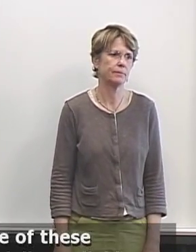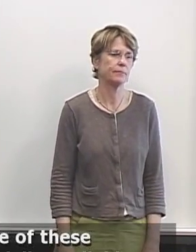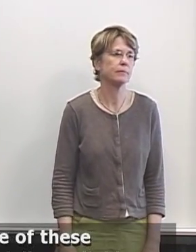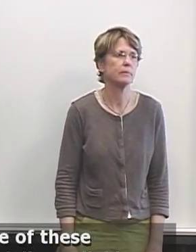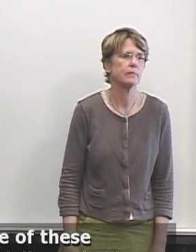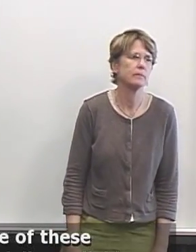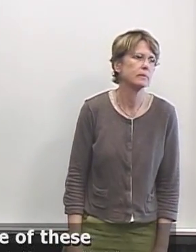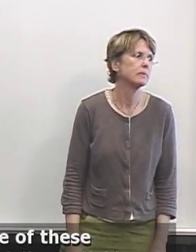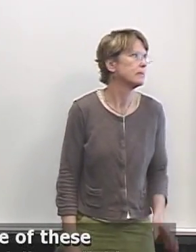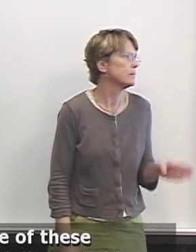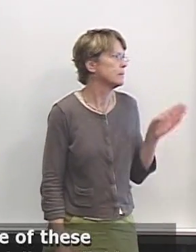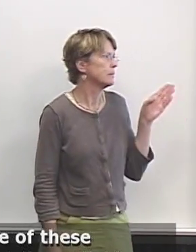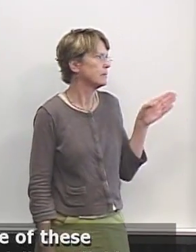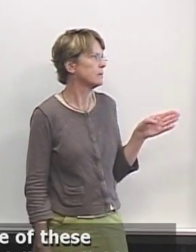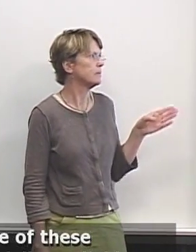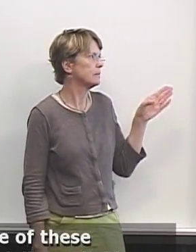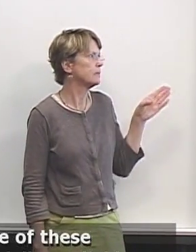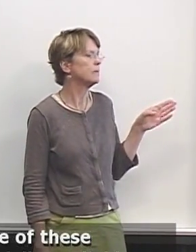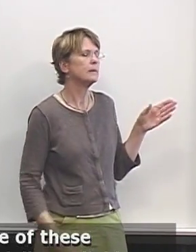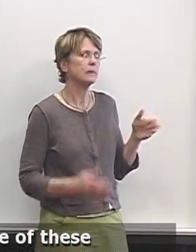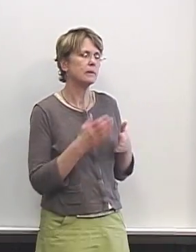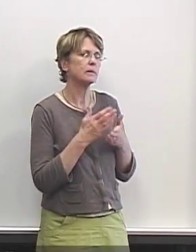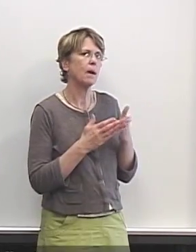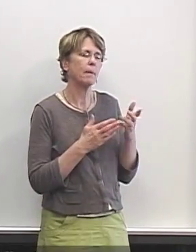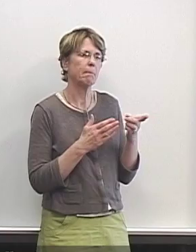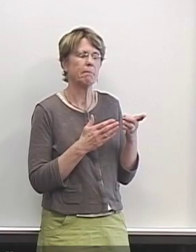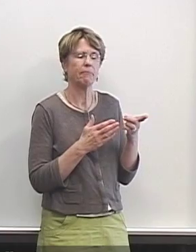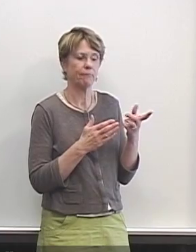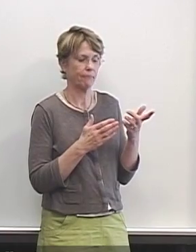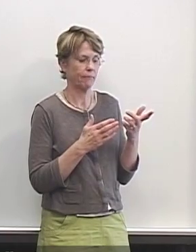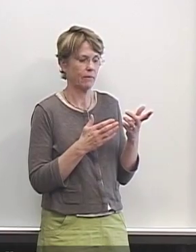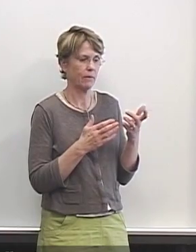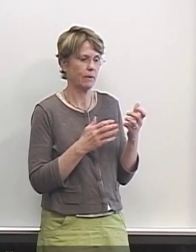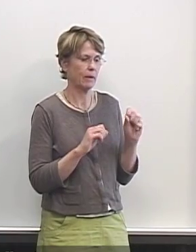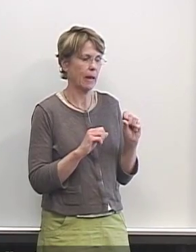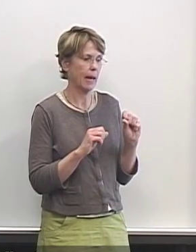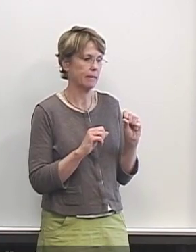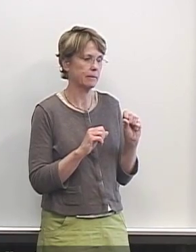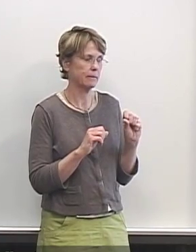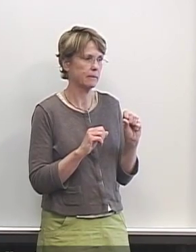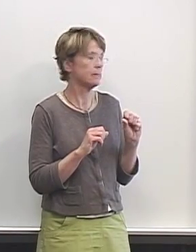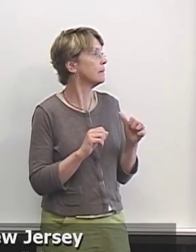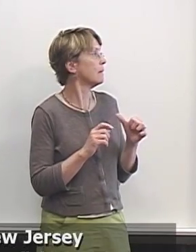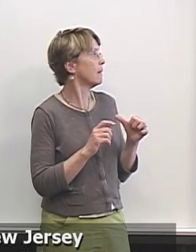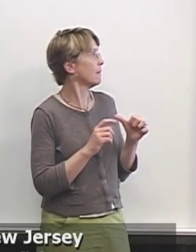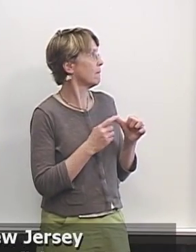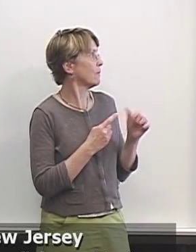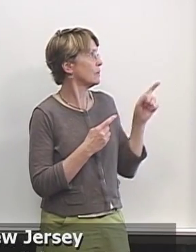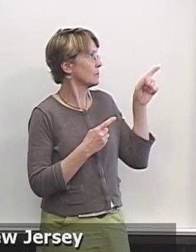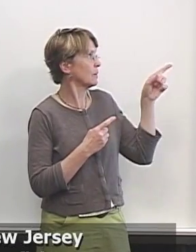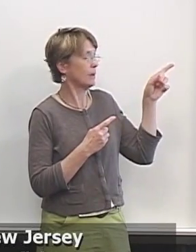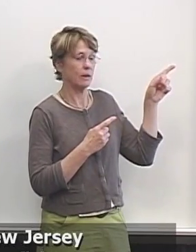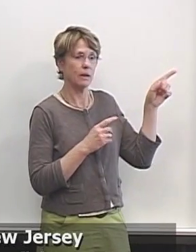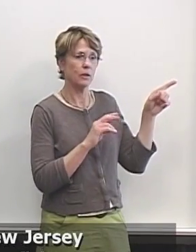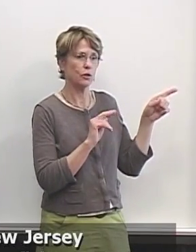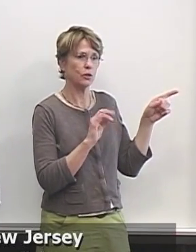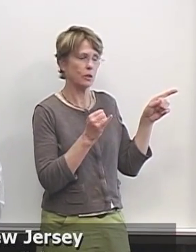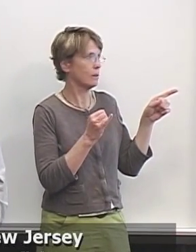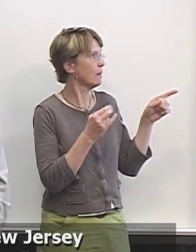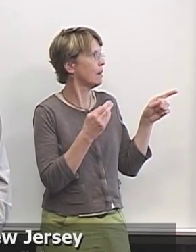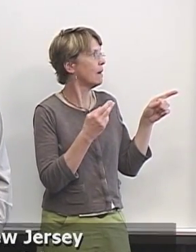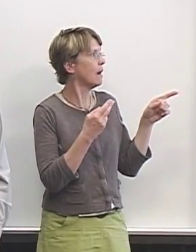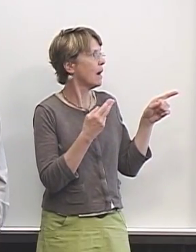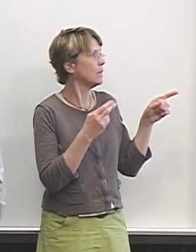So some of these are commercially available, like the first one, the New Jersey High School Proficiency